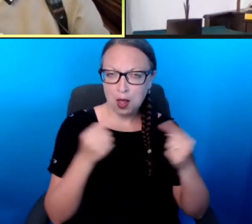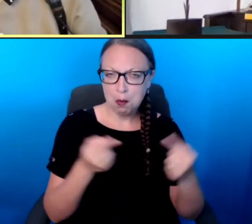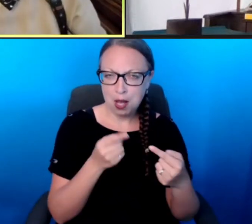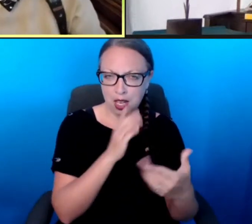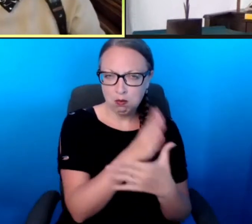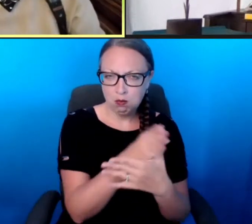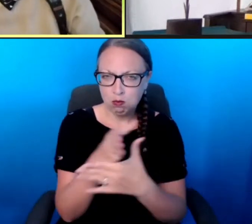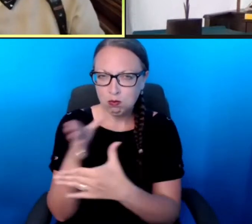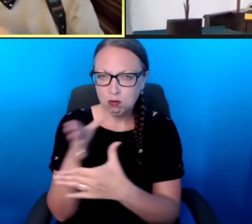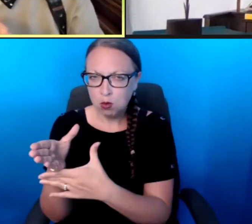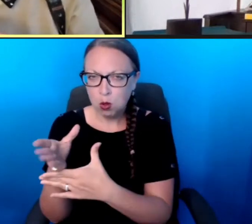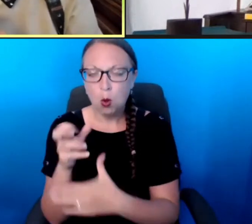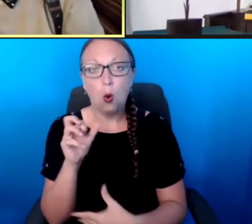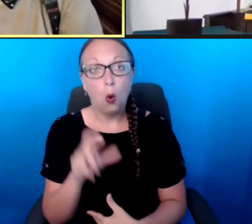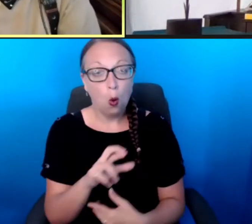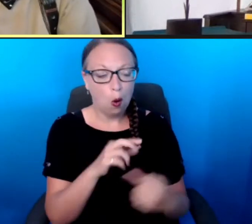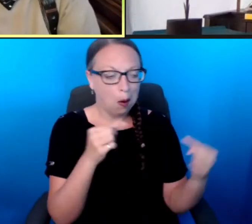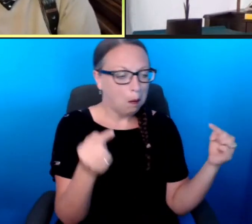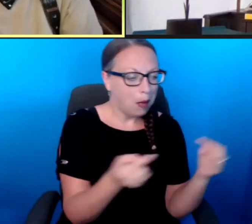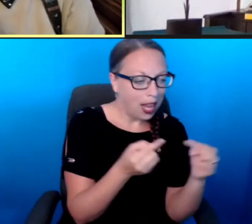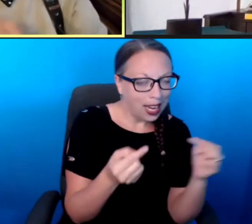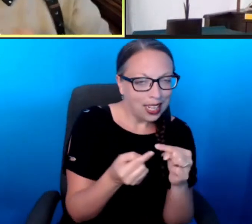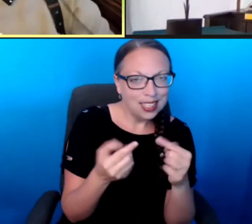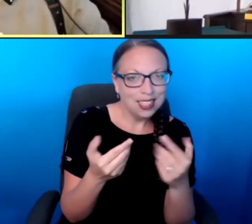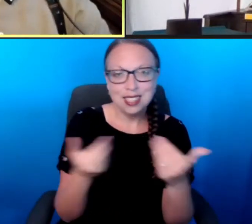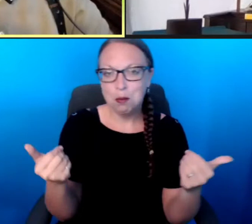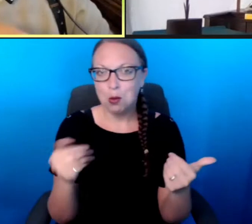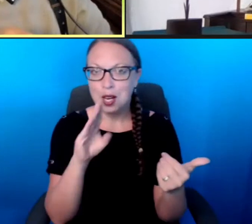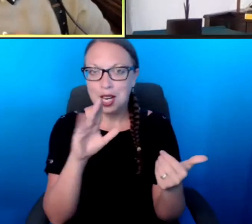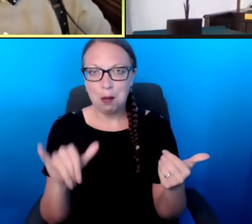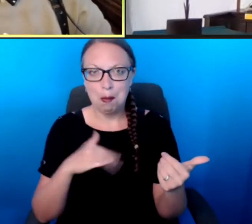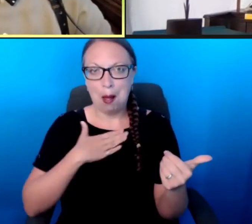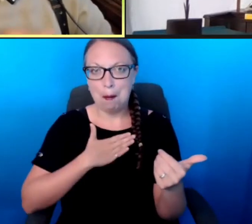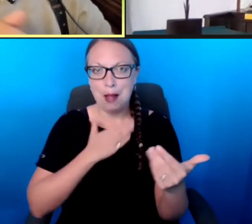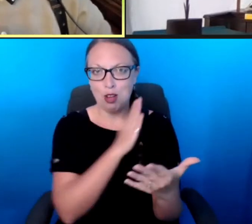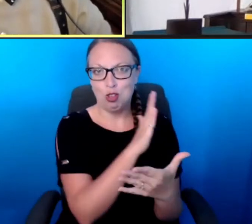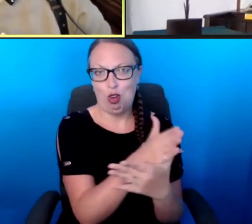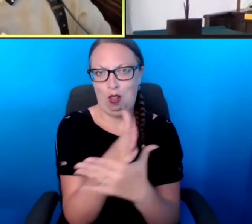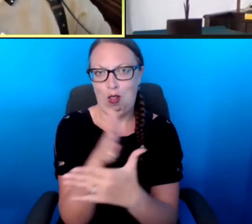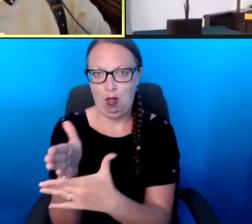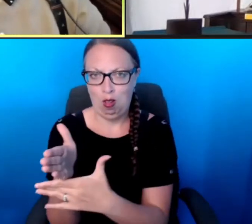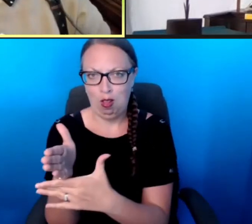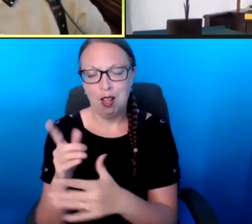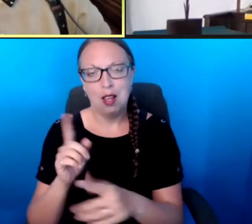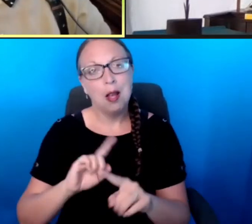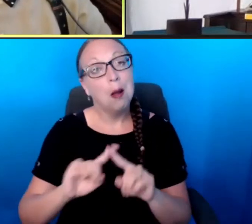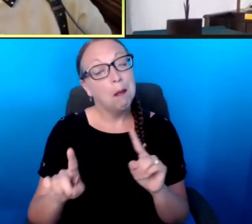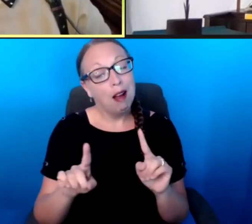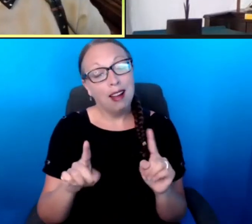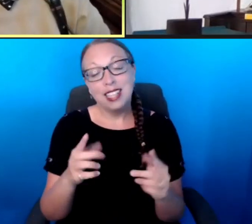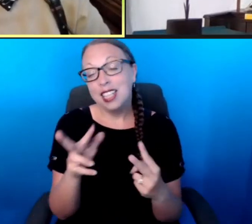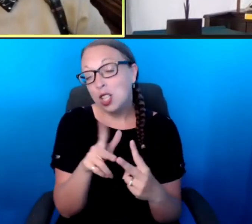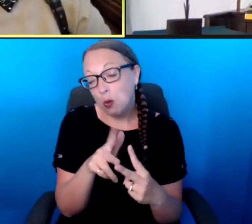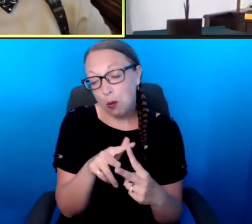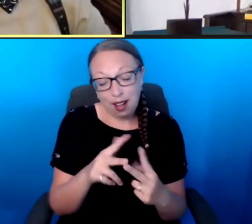or pain with moments of pleasure. But either way, life will give us pleasure and pain